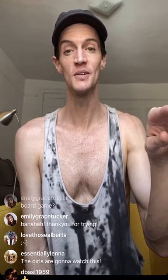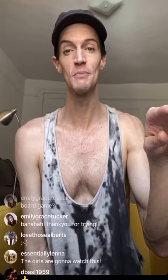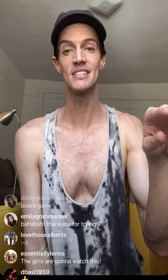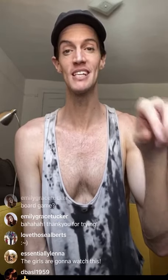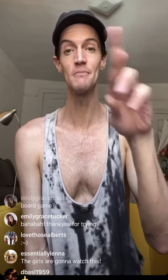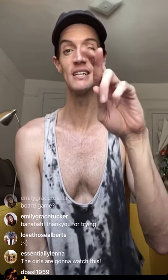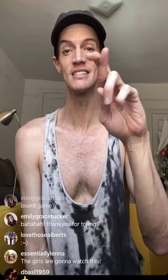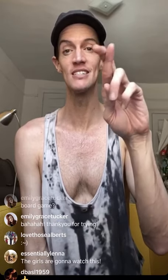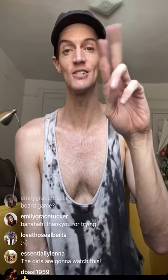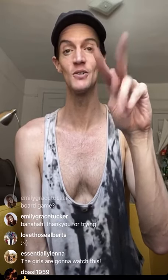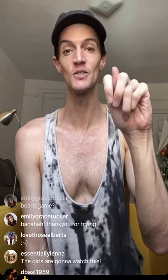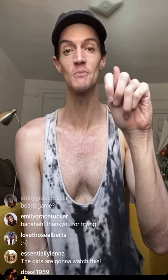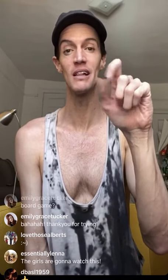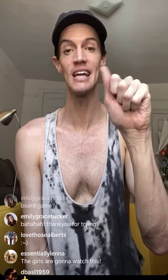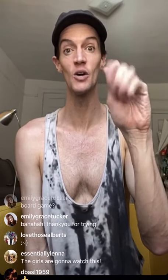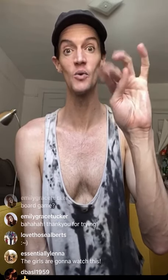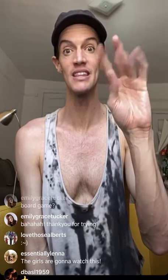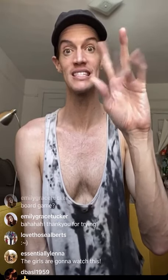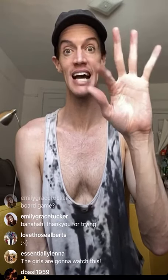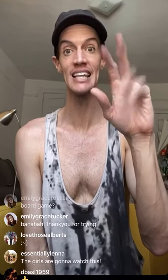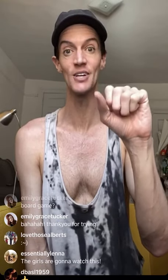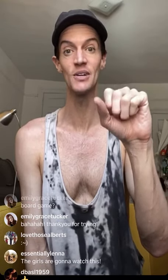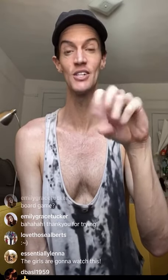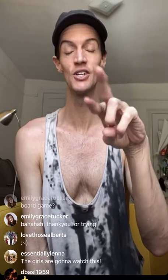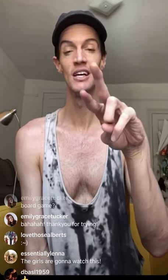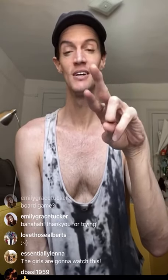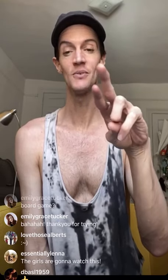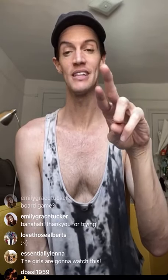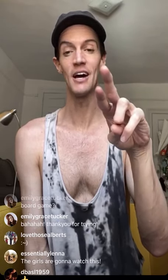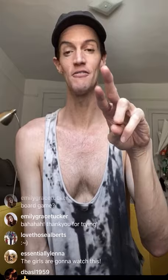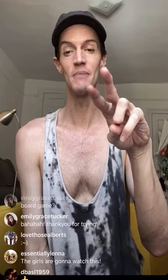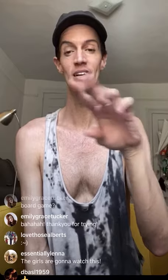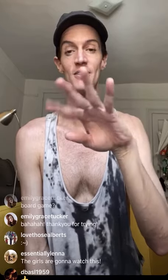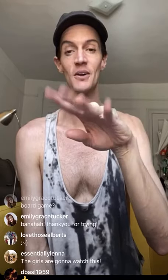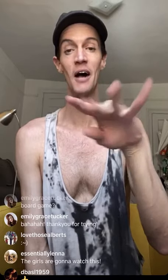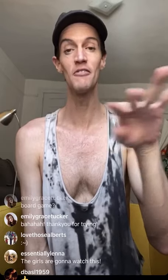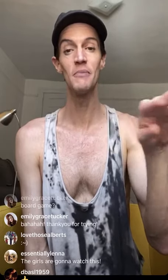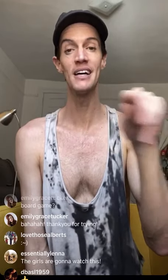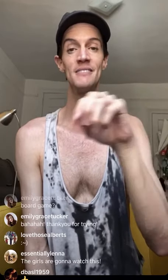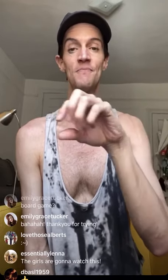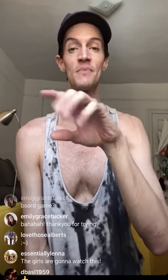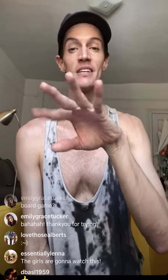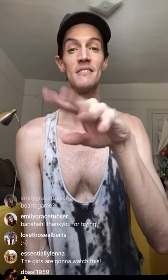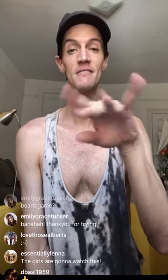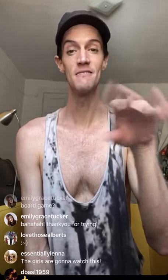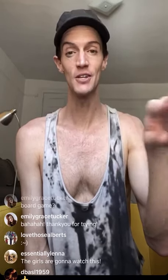basically means to spell it out with sign language, with the alphabet. So alphabet,